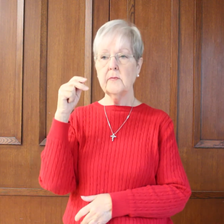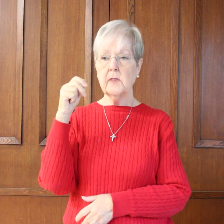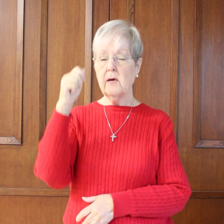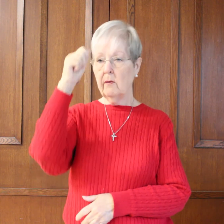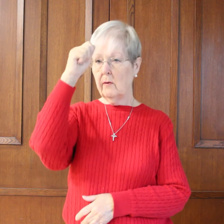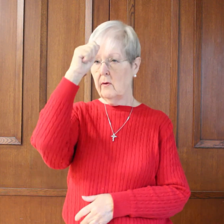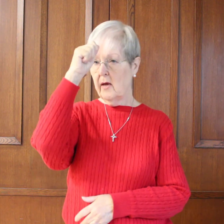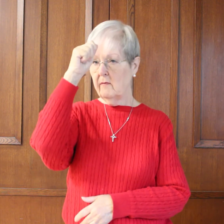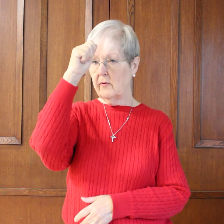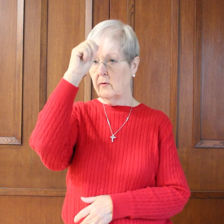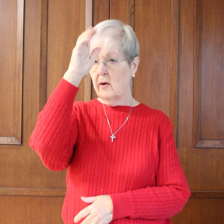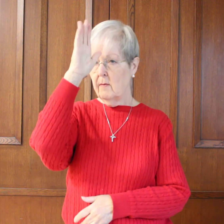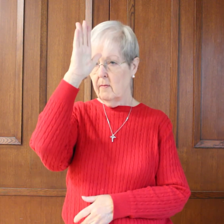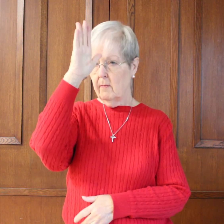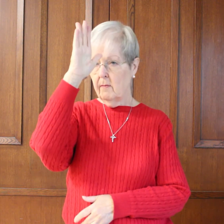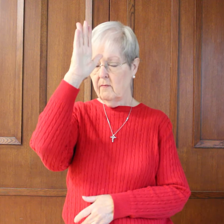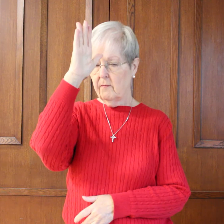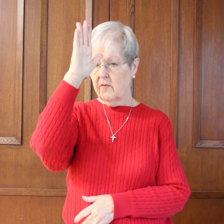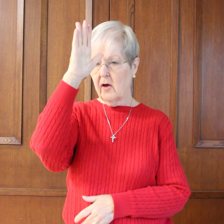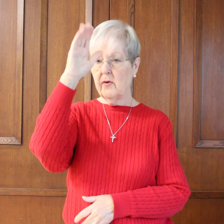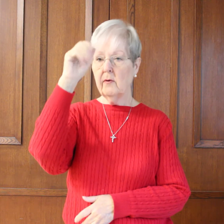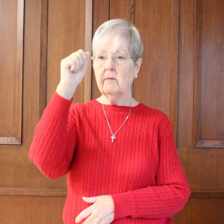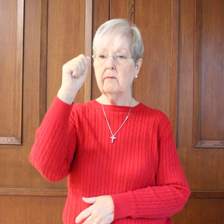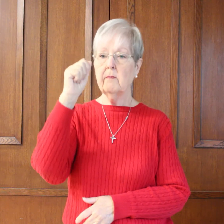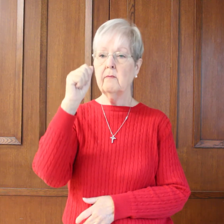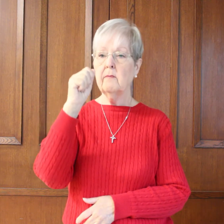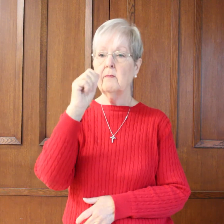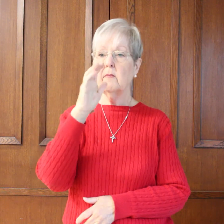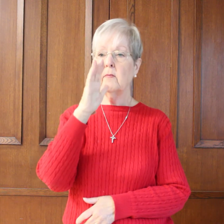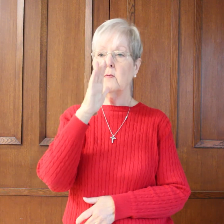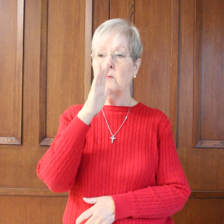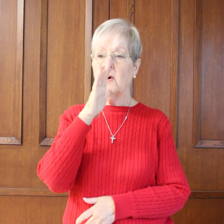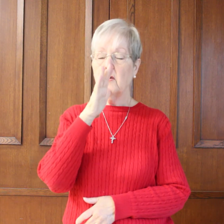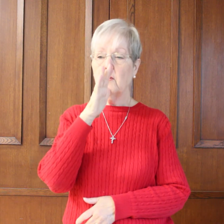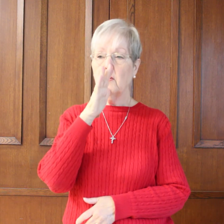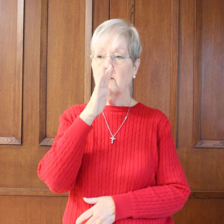So you have father, your mother,